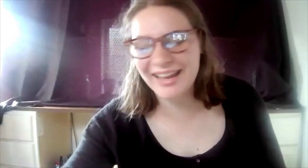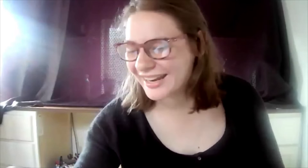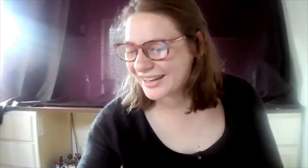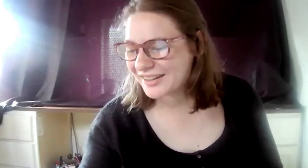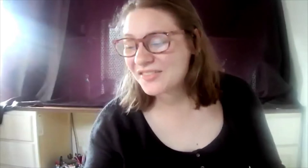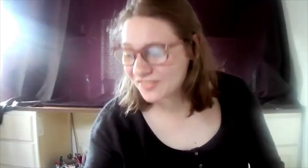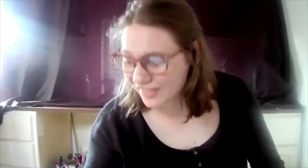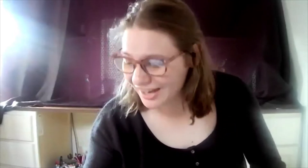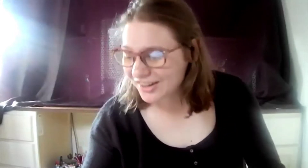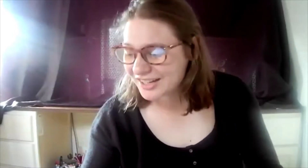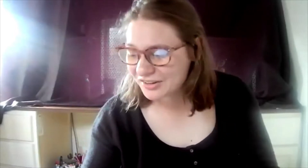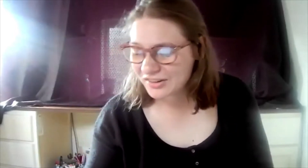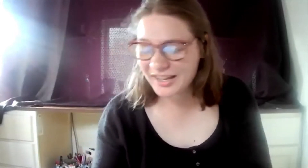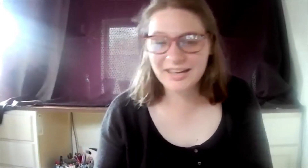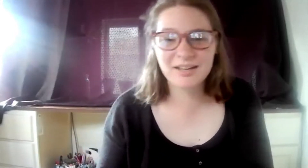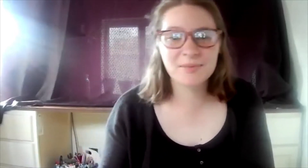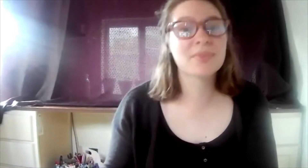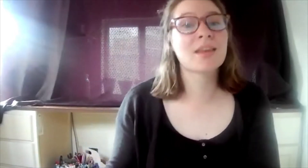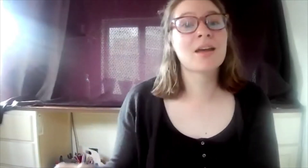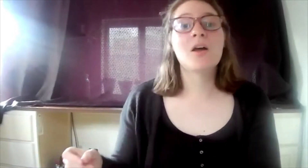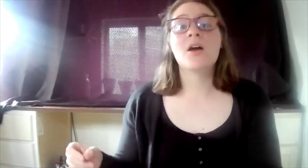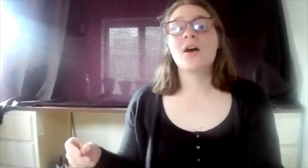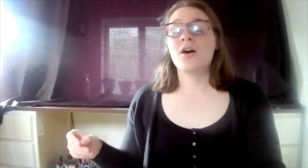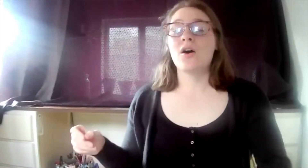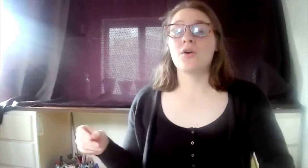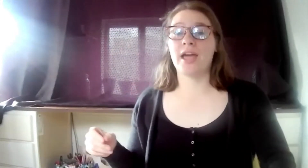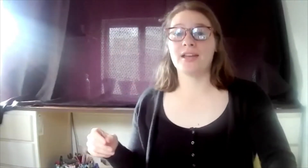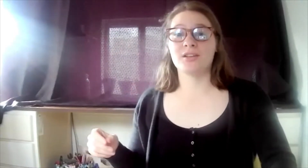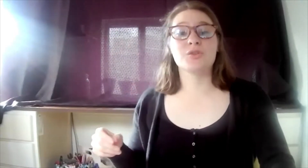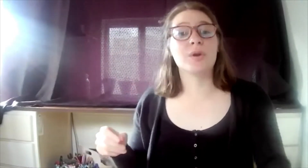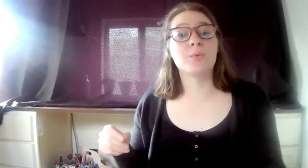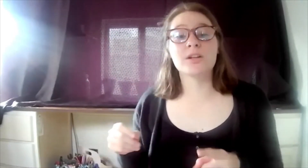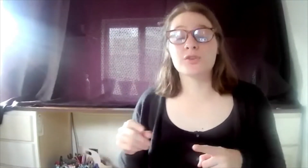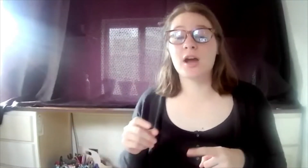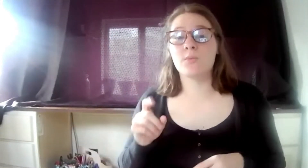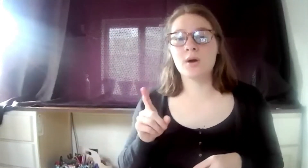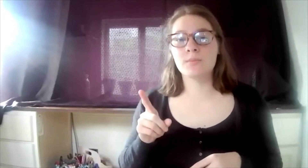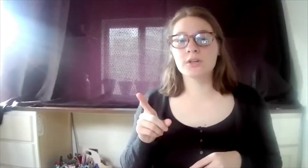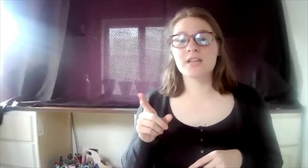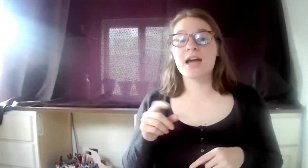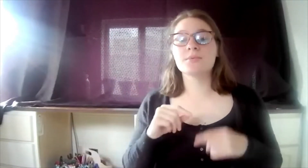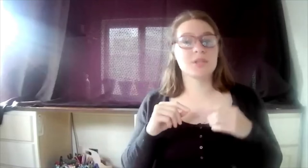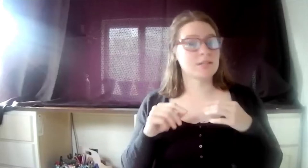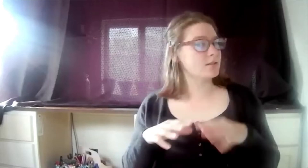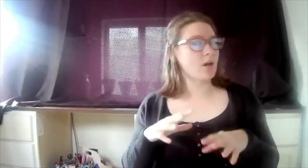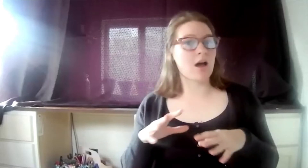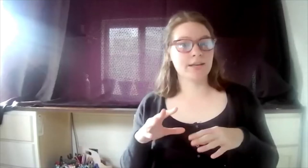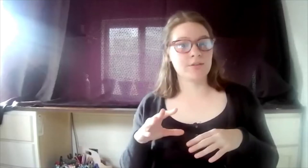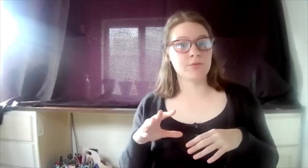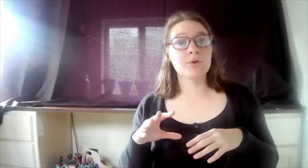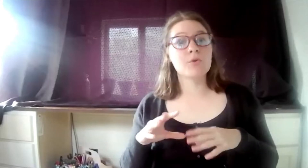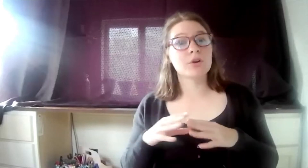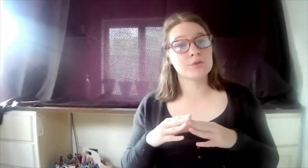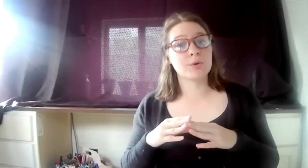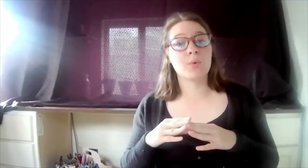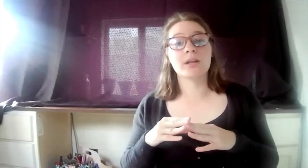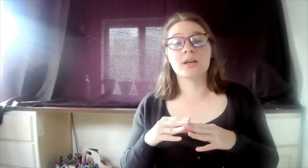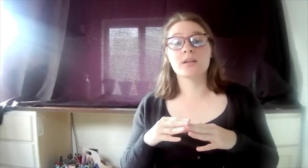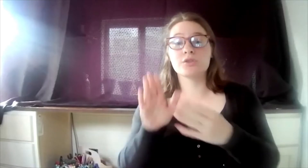Good. Very good. Okay, do we want to try it one more time, just talking it through, or do we want to do